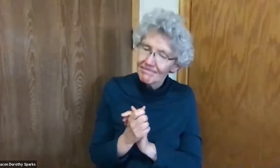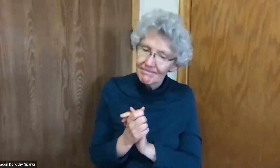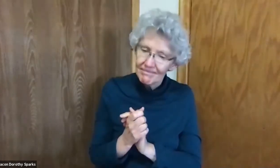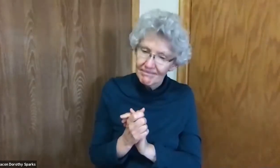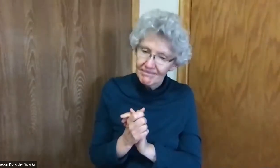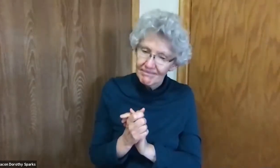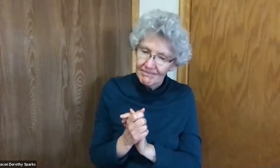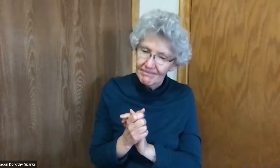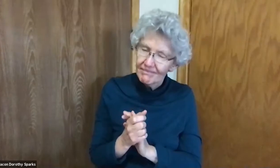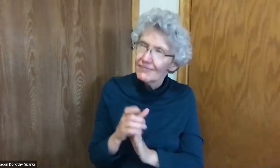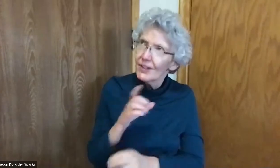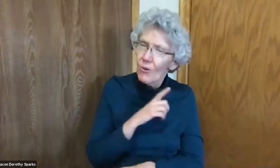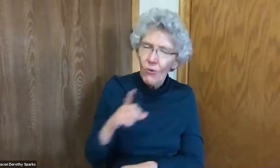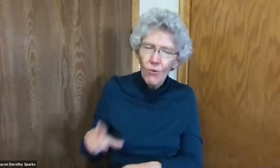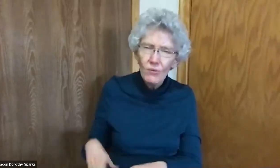Prayer of Offering.